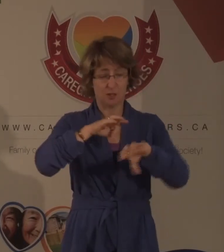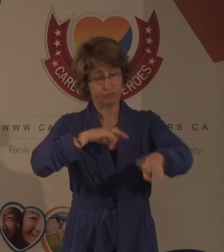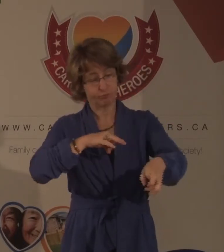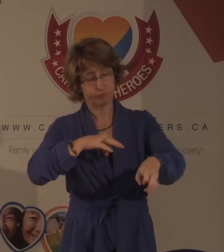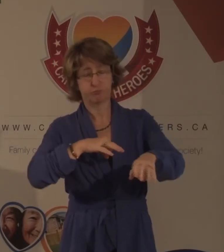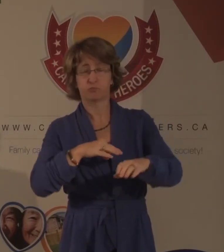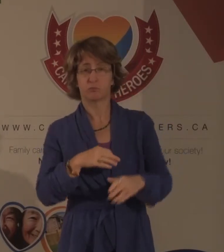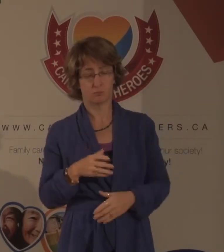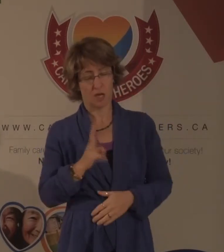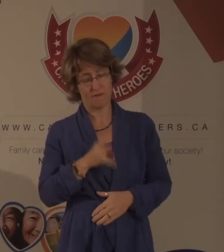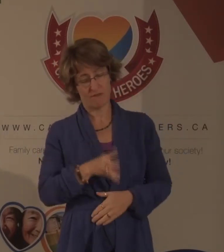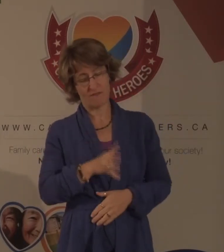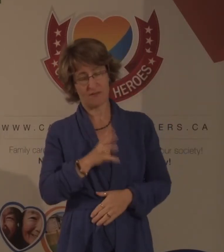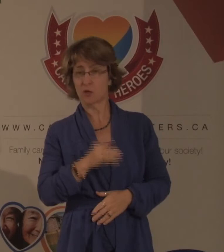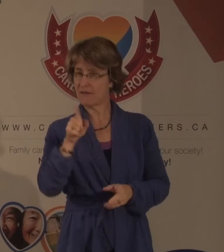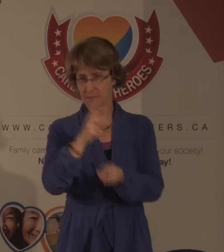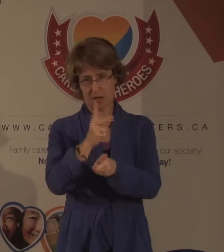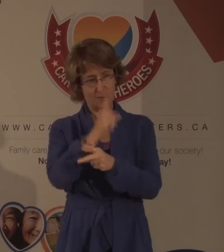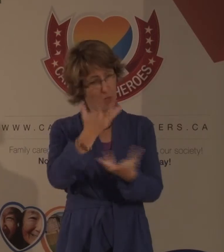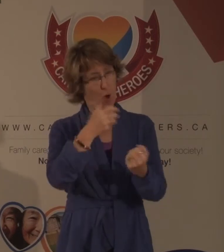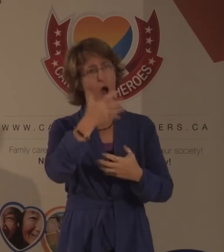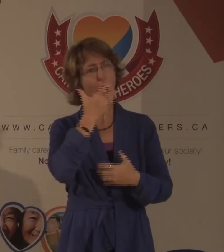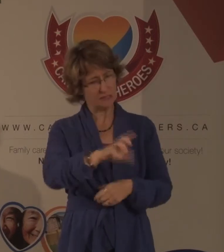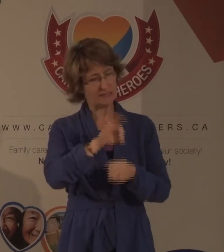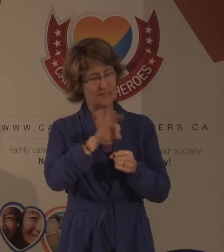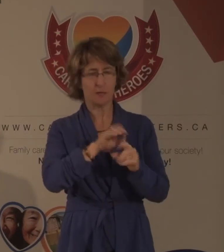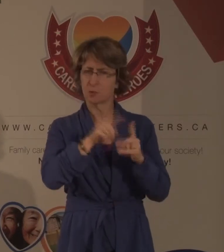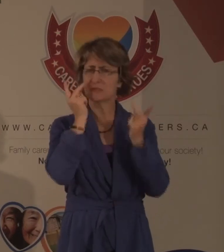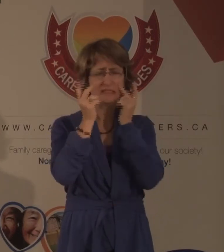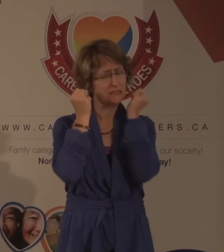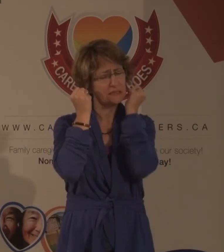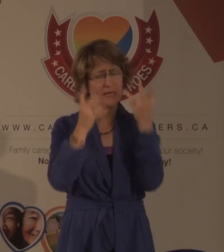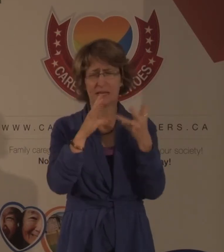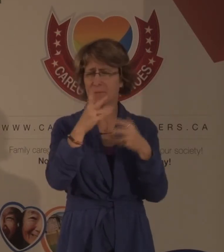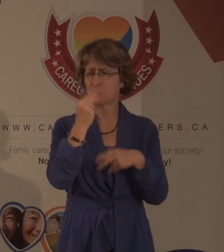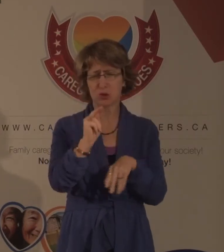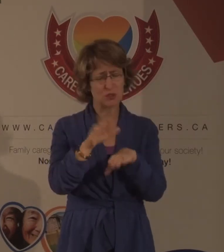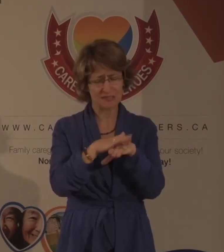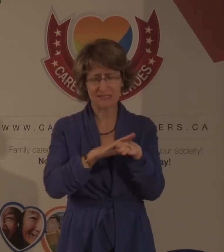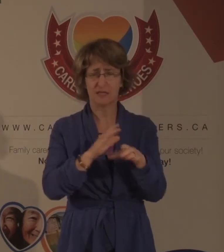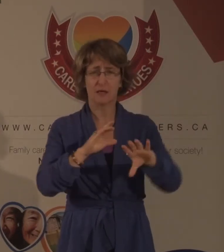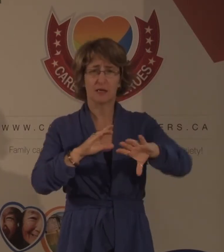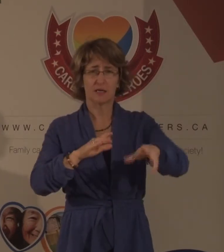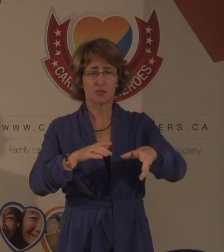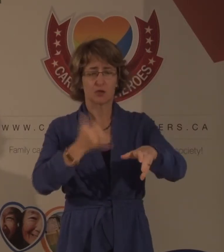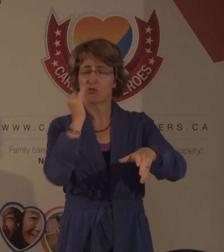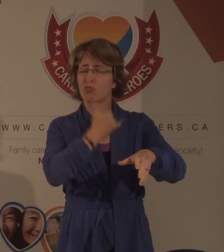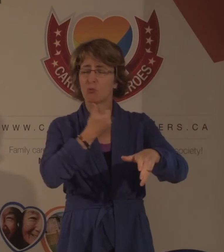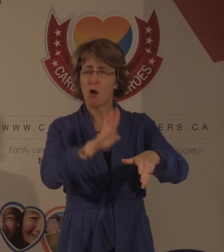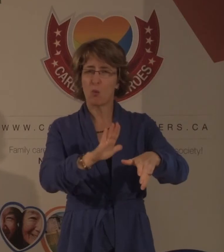And so you got to be careful, because they want it hot. And we see so many burns from seniors that turn the tap the wrong